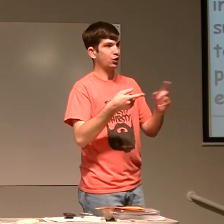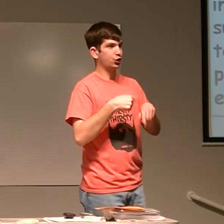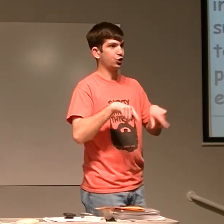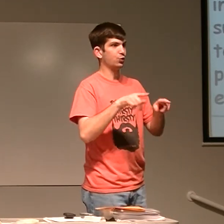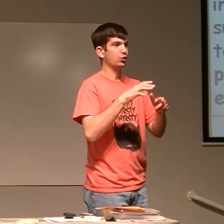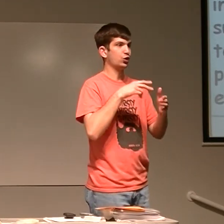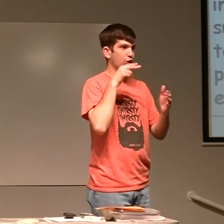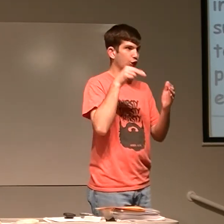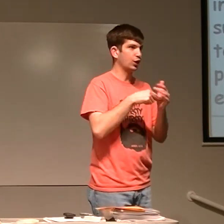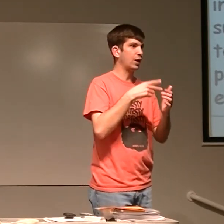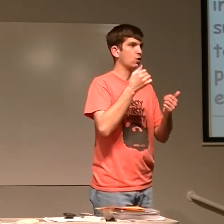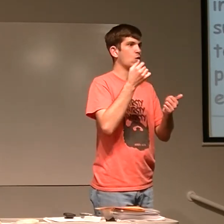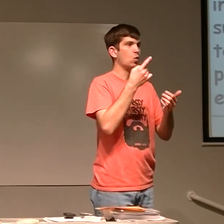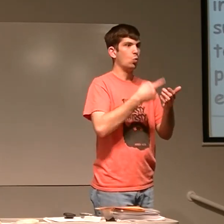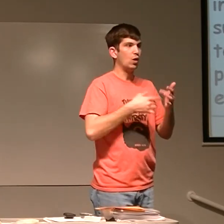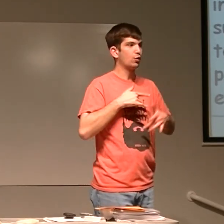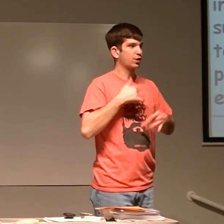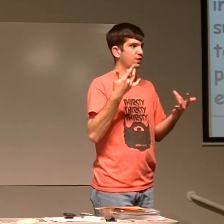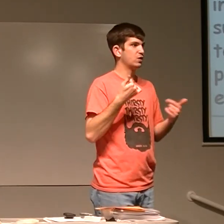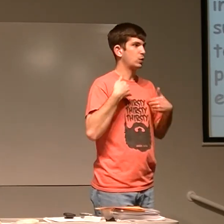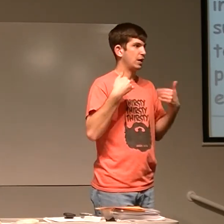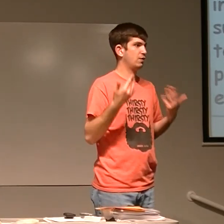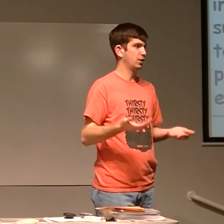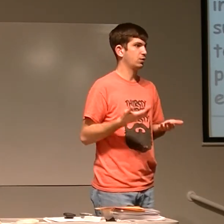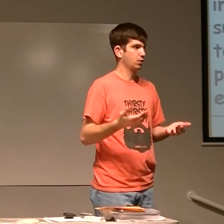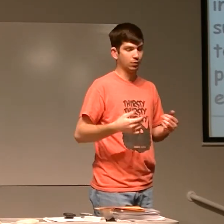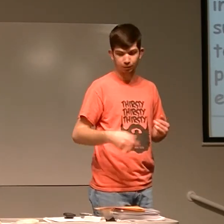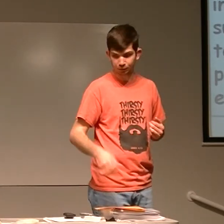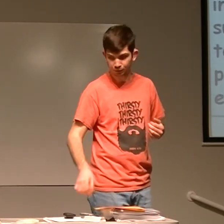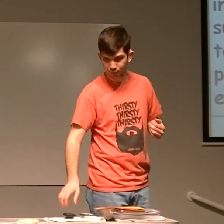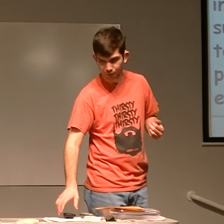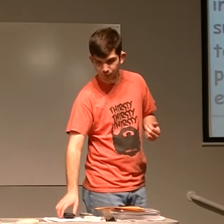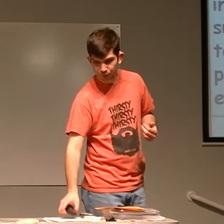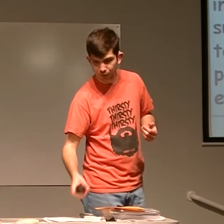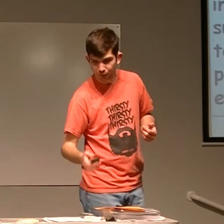to you so you can look at what other events we have here.